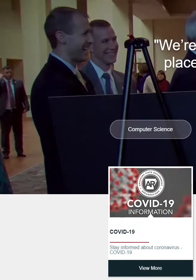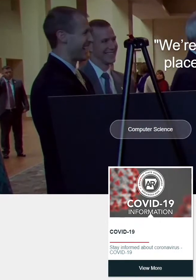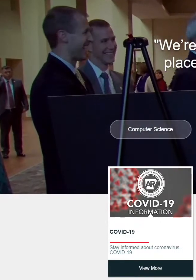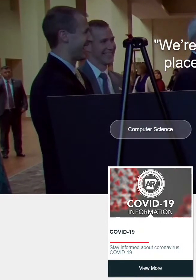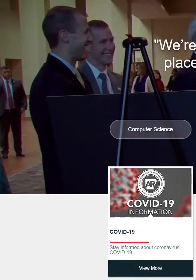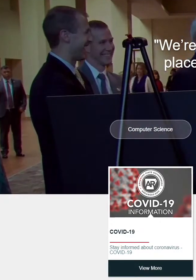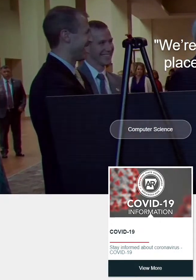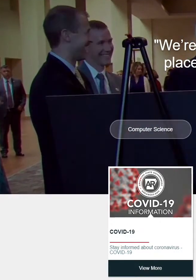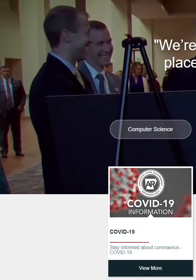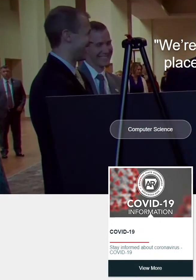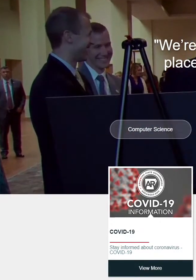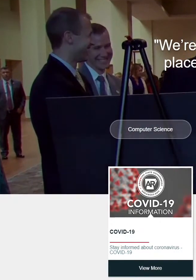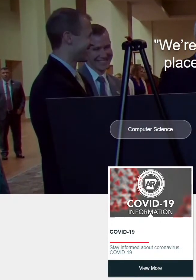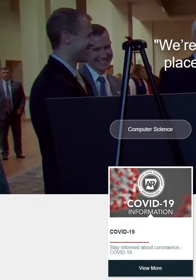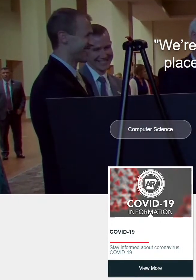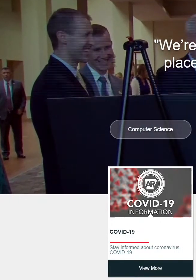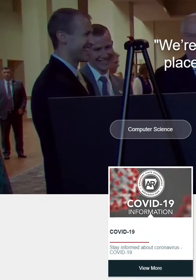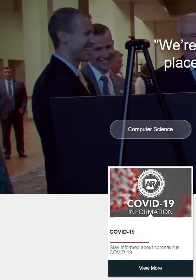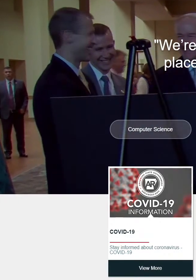bring the house up?